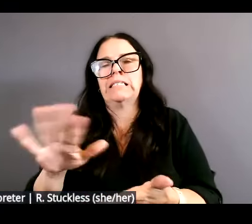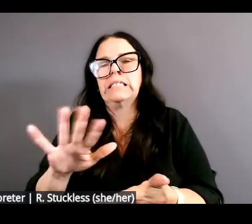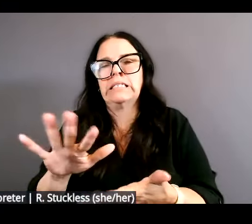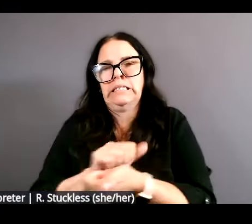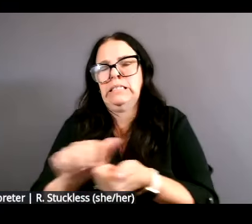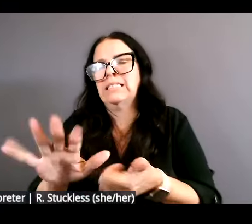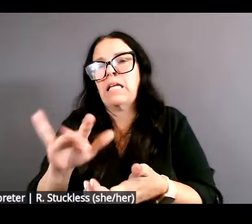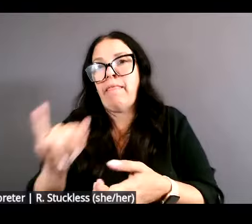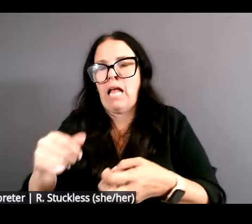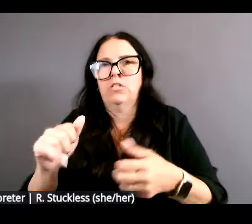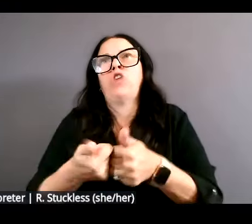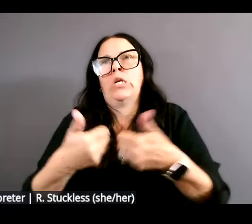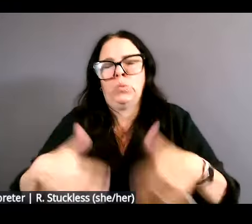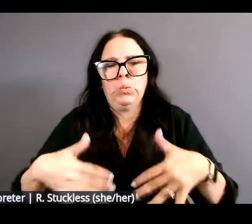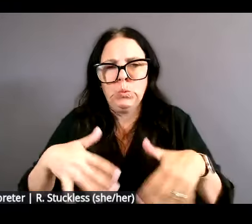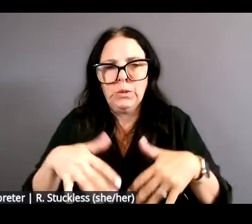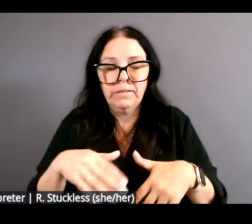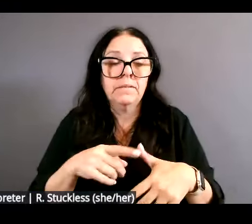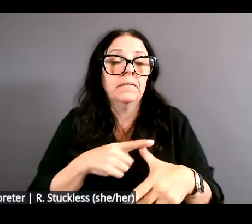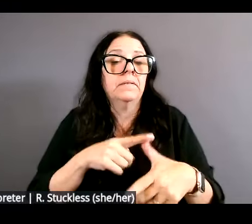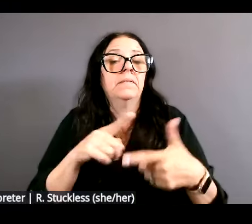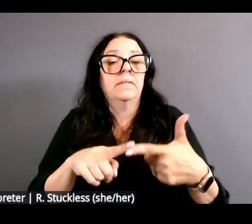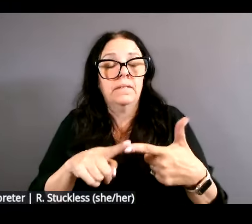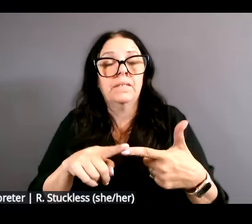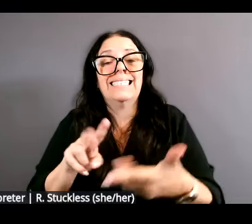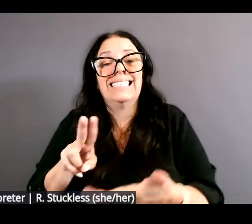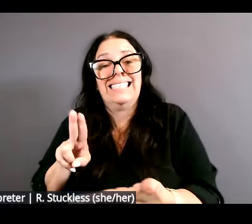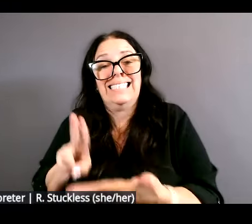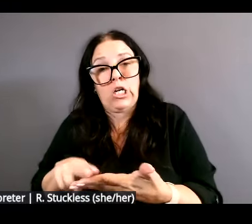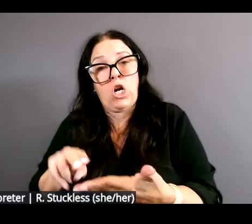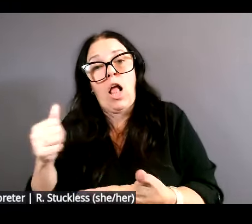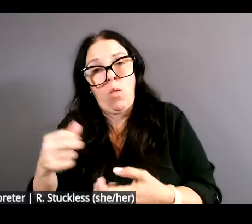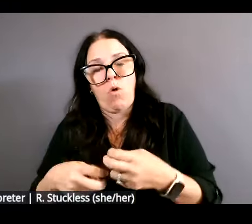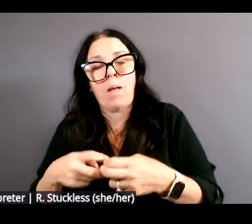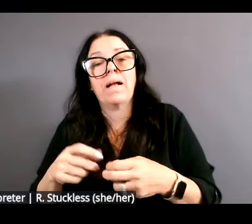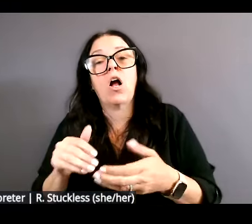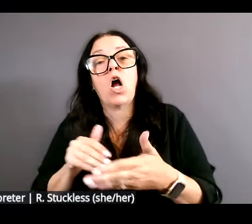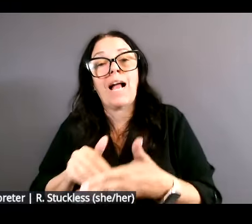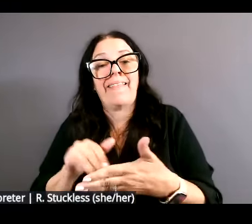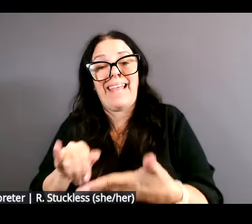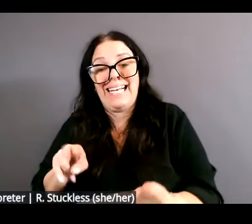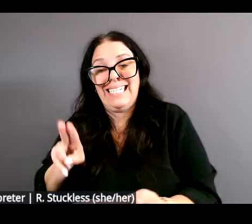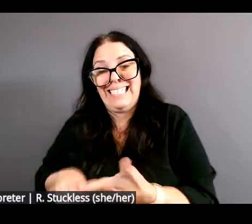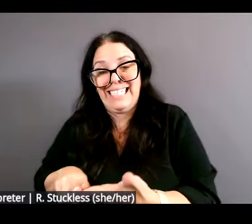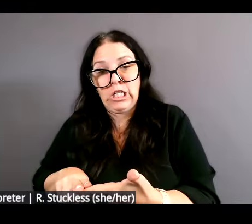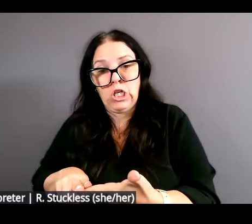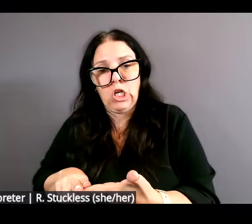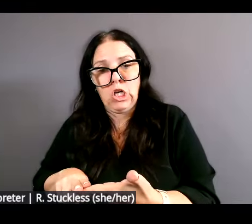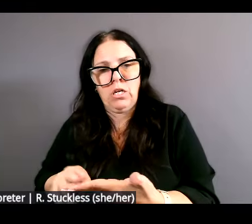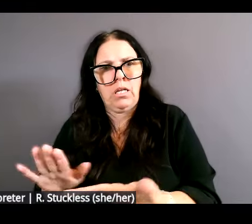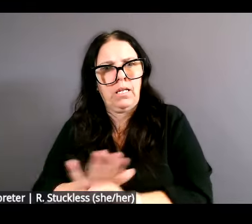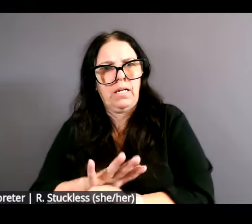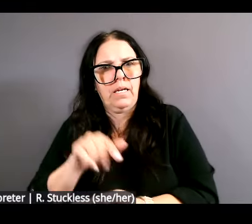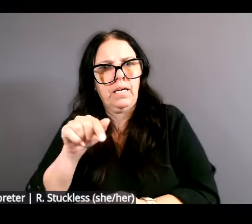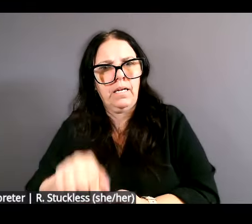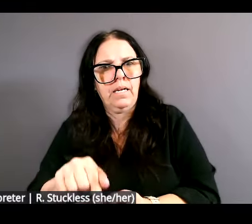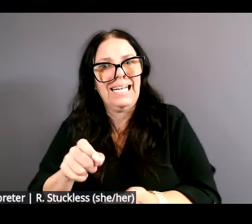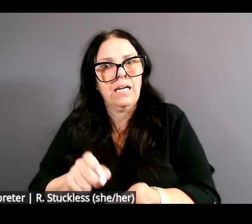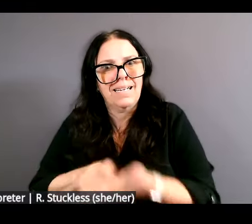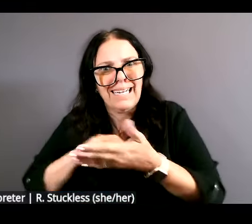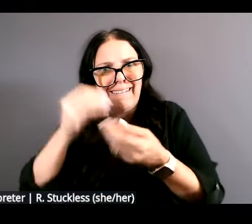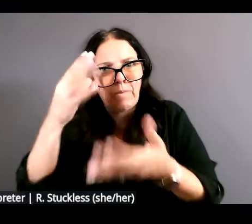difficult when we get stickers. And number two, the problem with stickers is that they're often covering up mandatory elements, which invalidates the entire sheet.